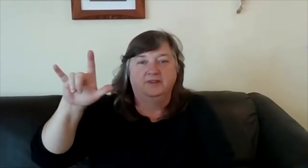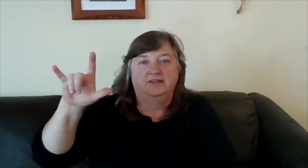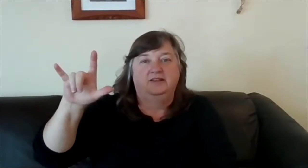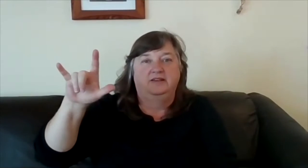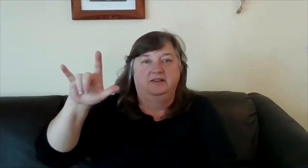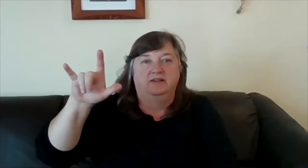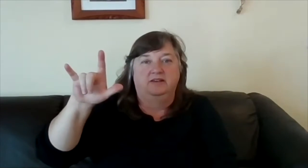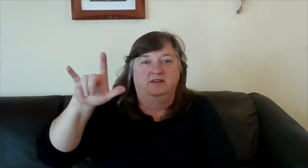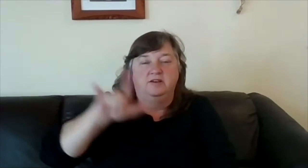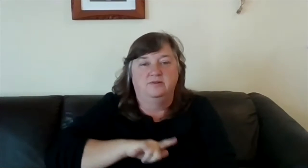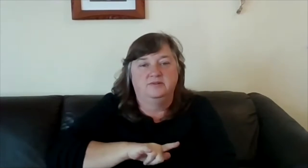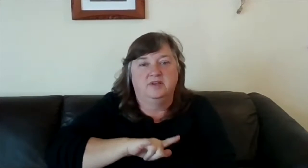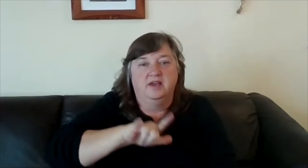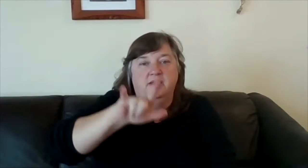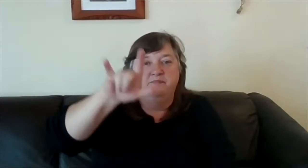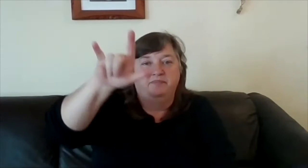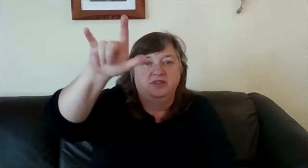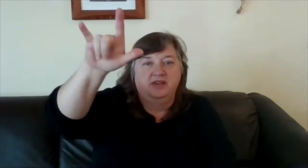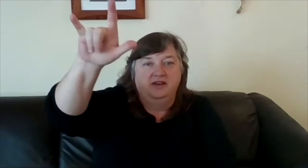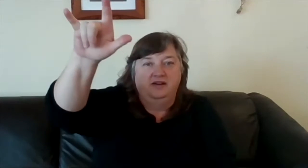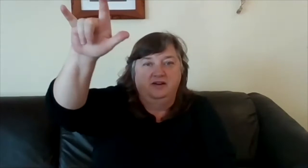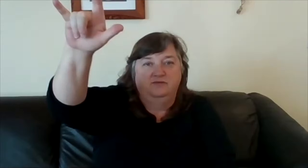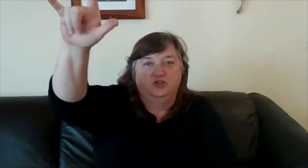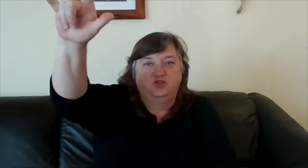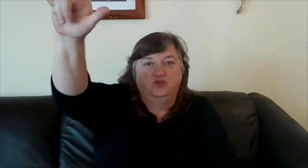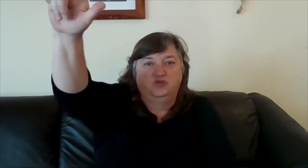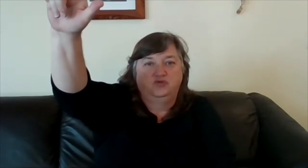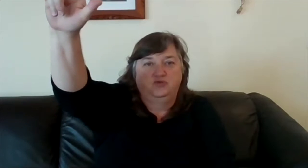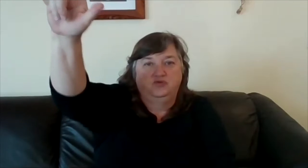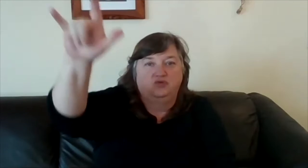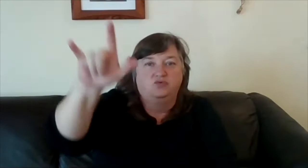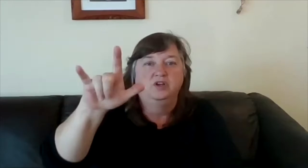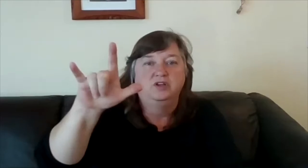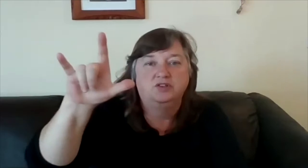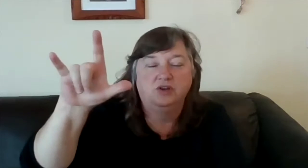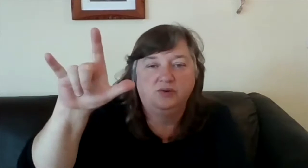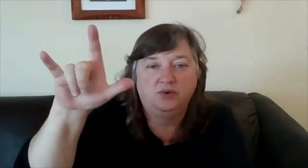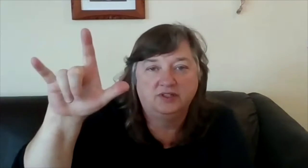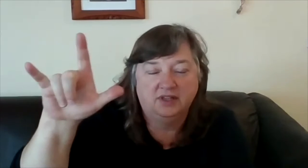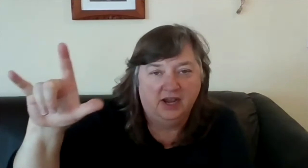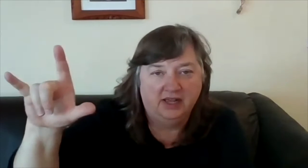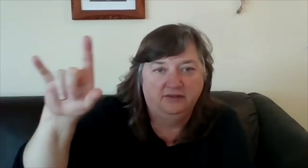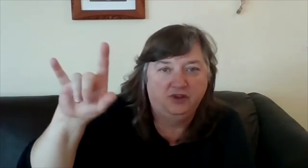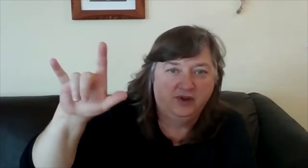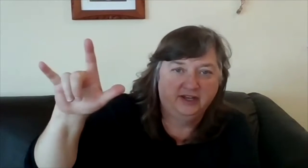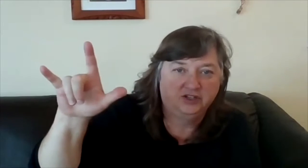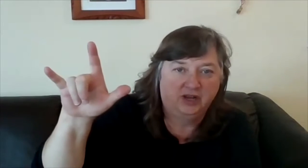goes up in the air. So it's the I love you hand shape.